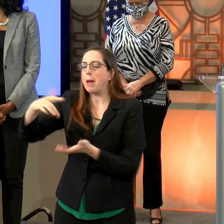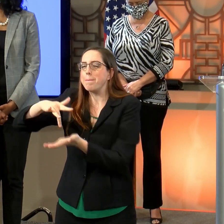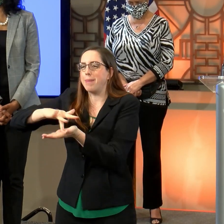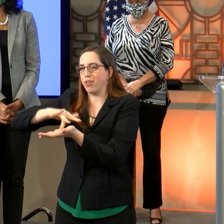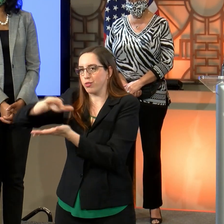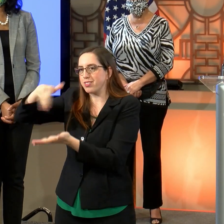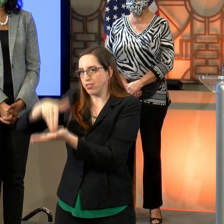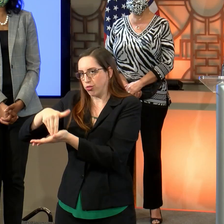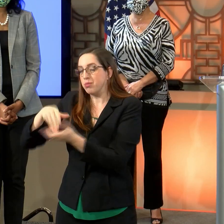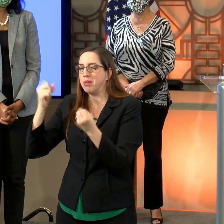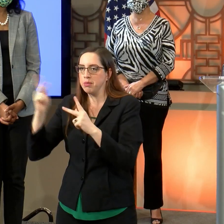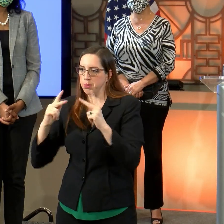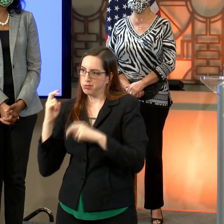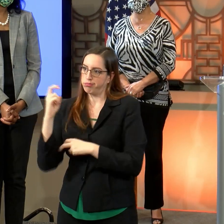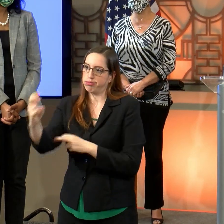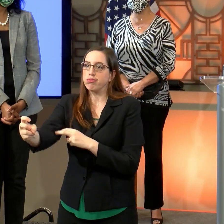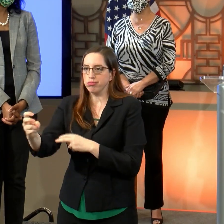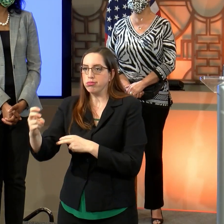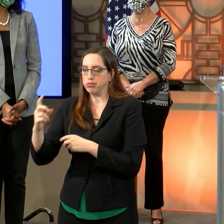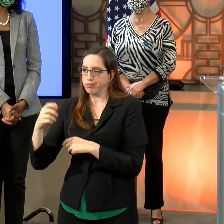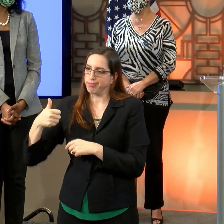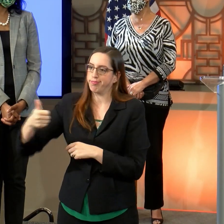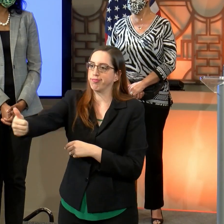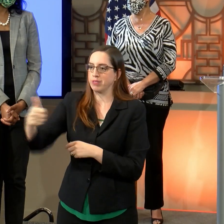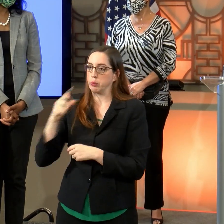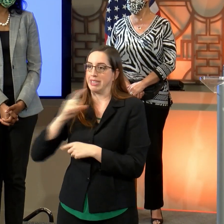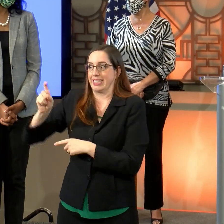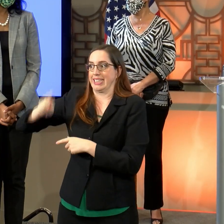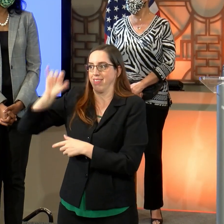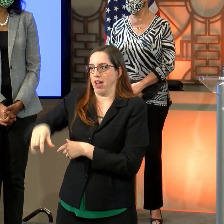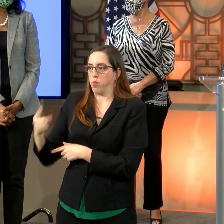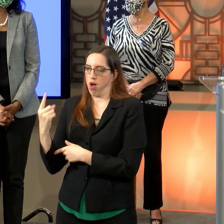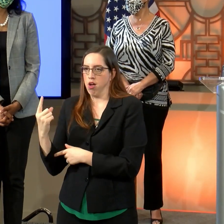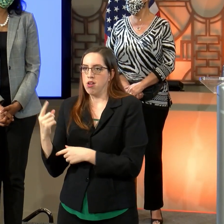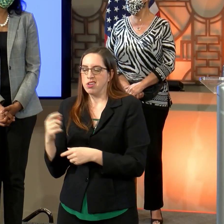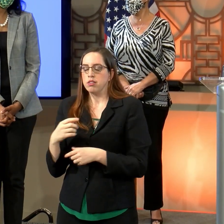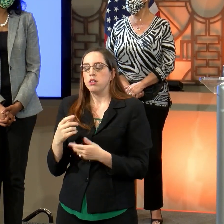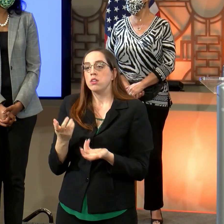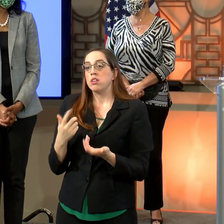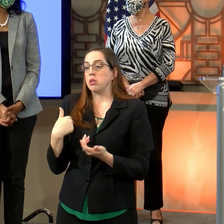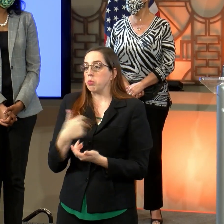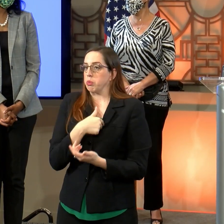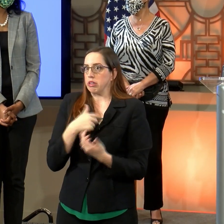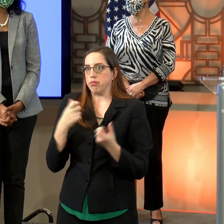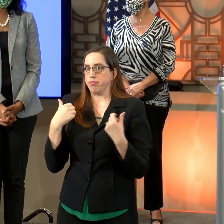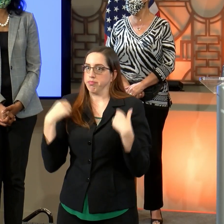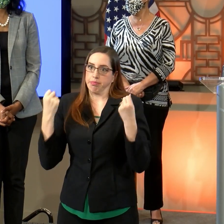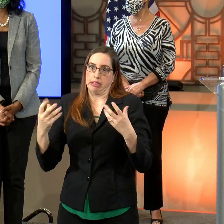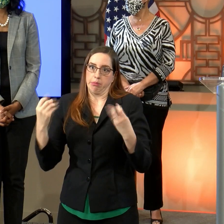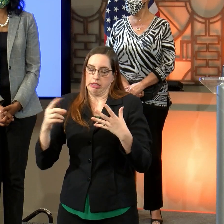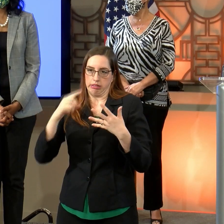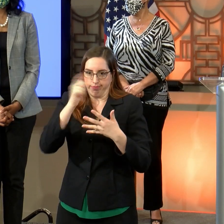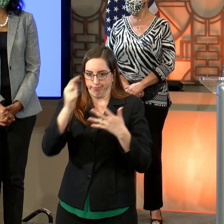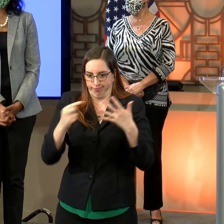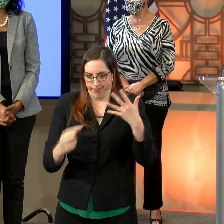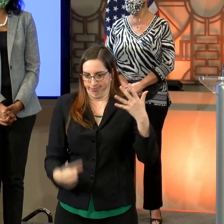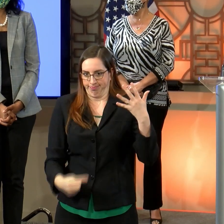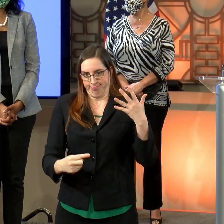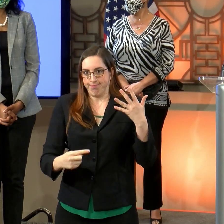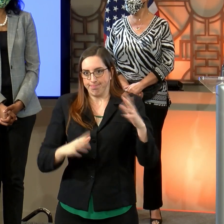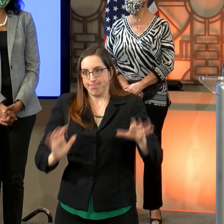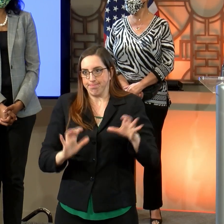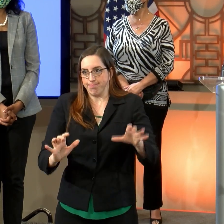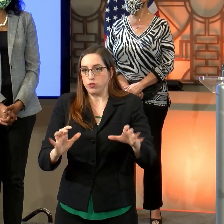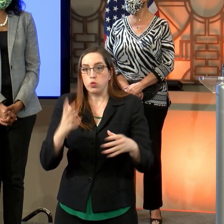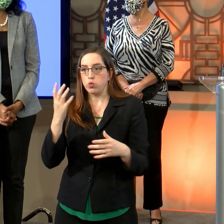medical center, and they're more needed now than ever. We've been doing a number of things to keep